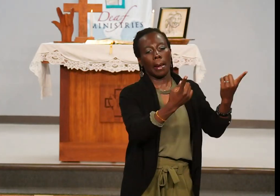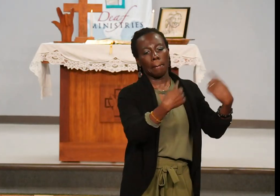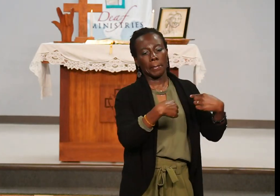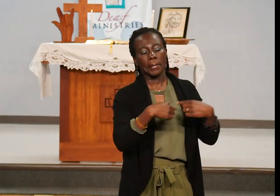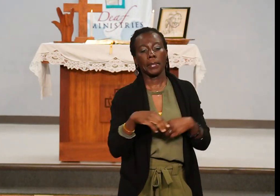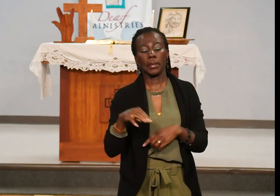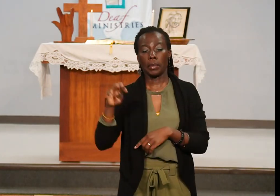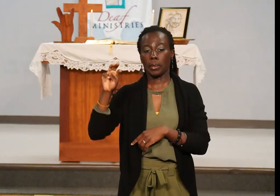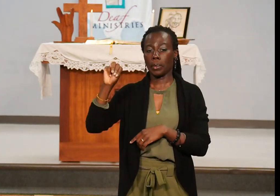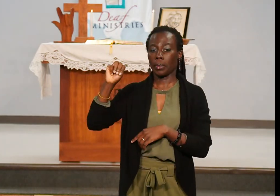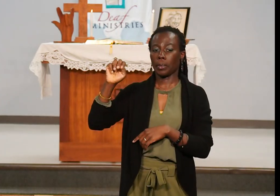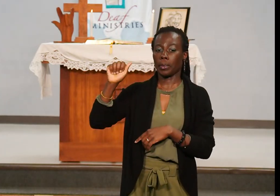from Oklahoma,